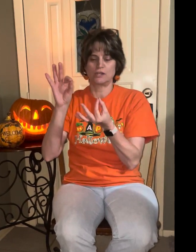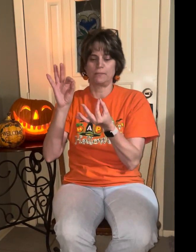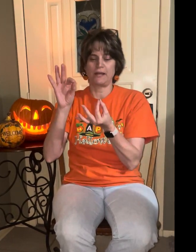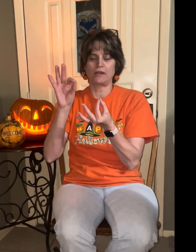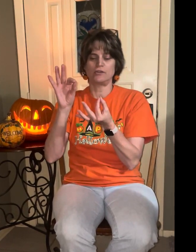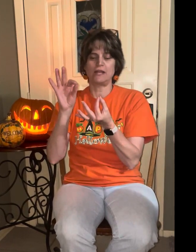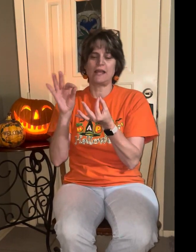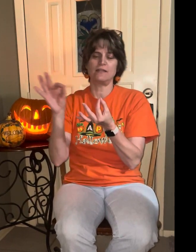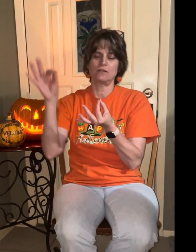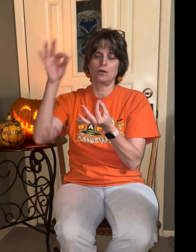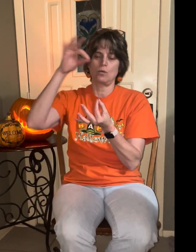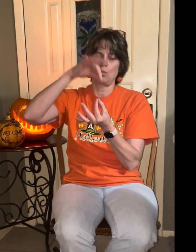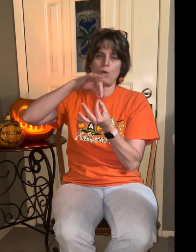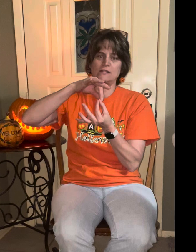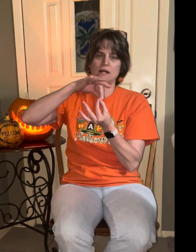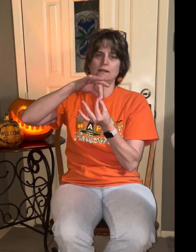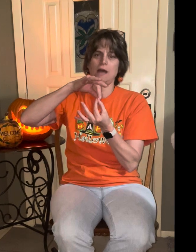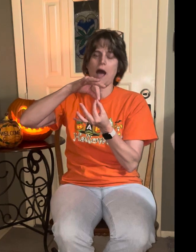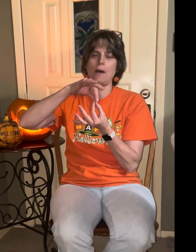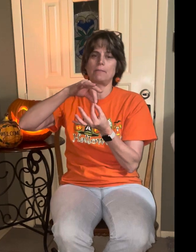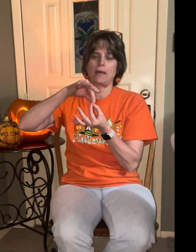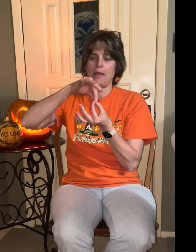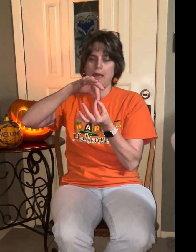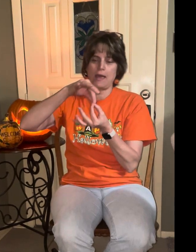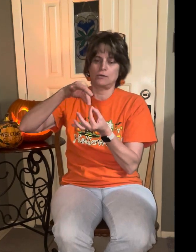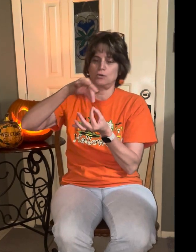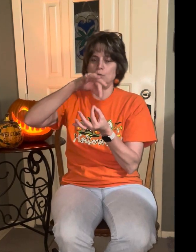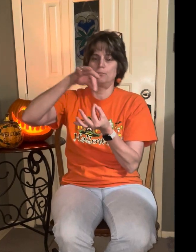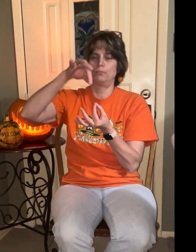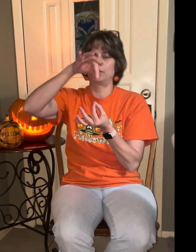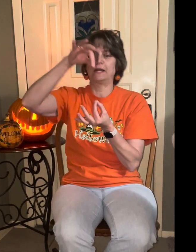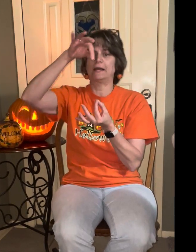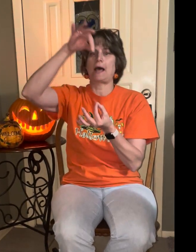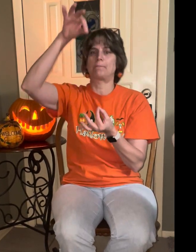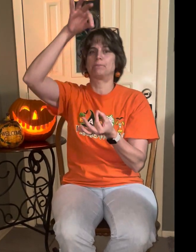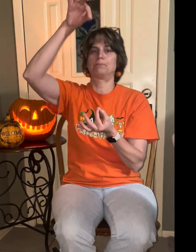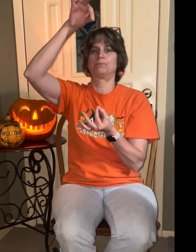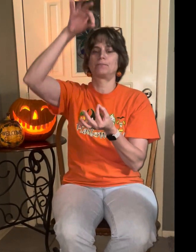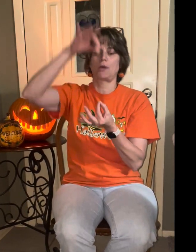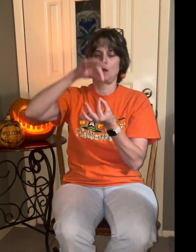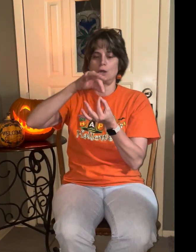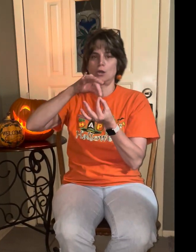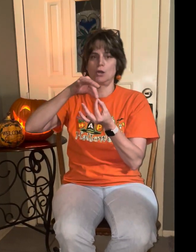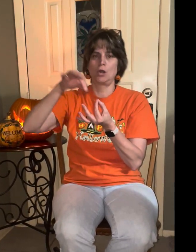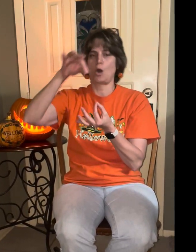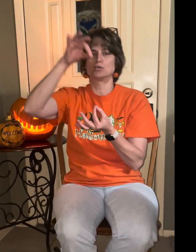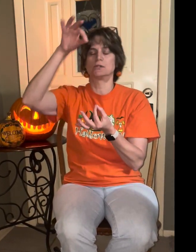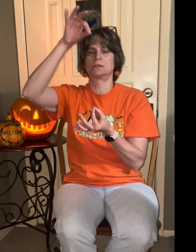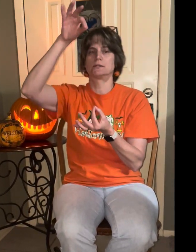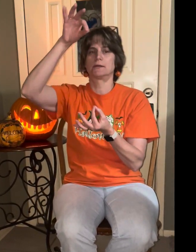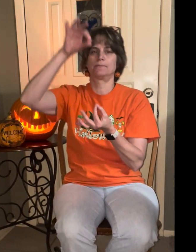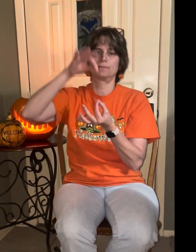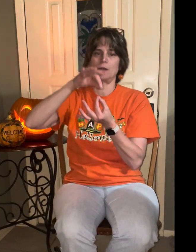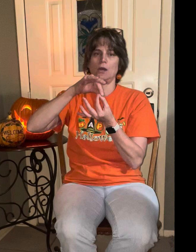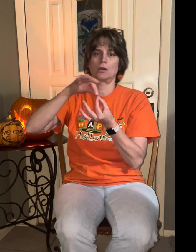be underneath, one's on top, and you bring it up. Ghost,